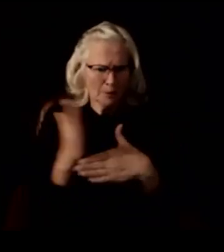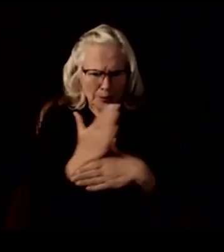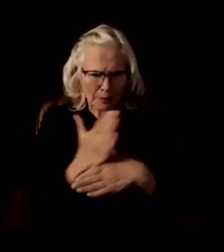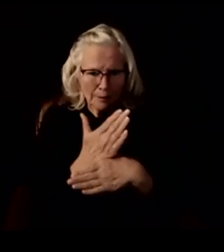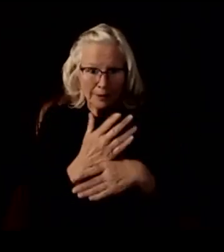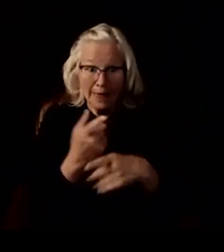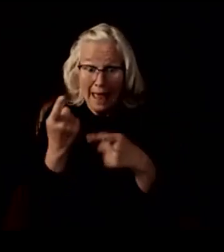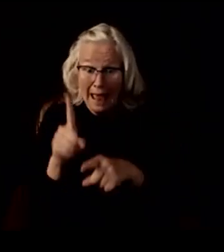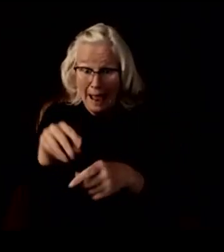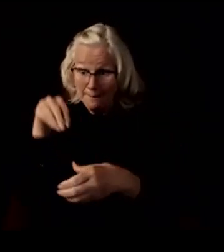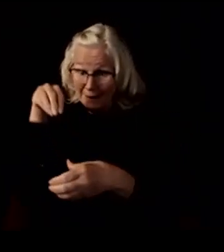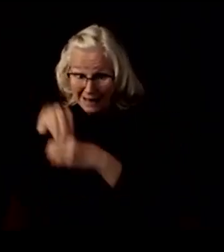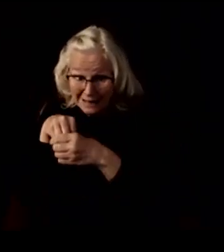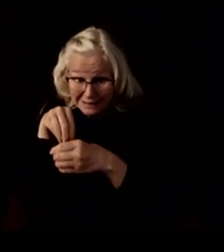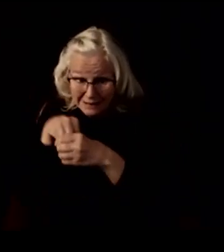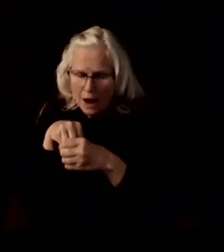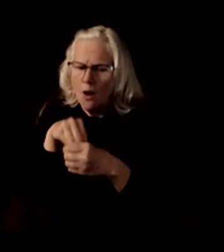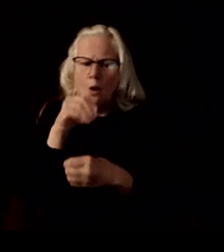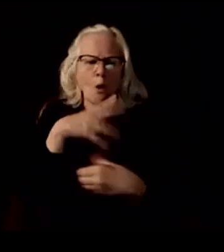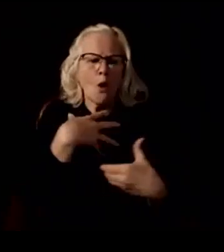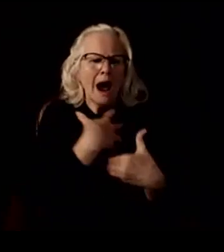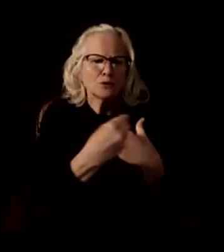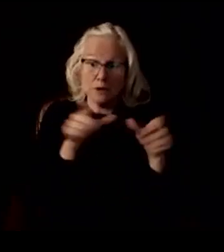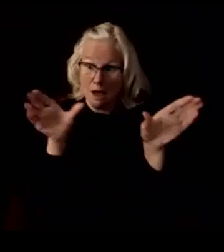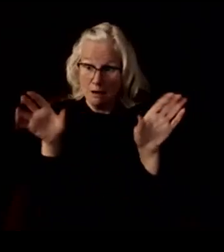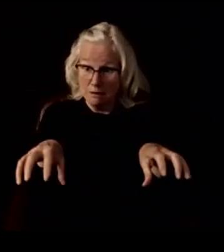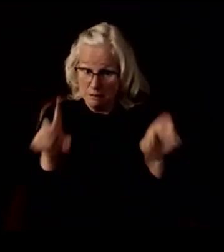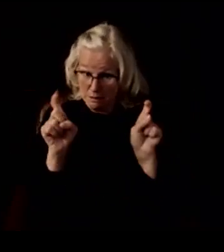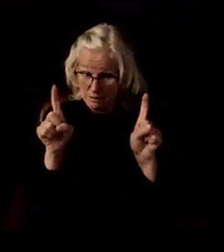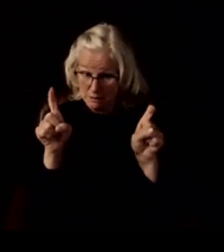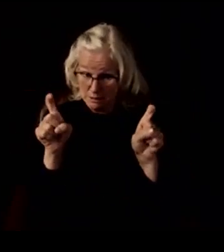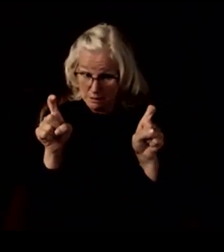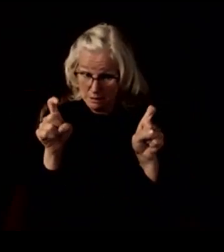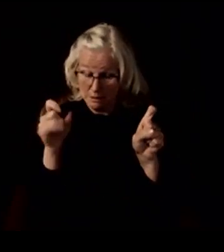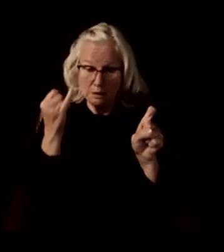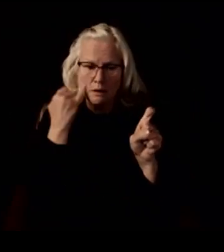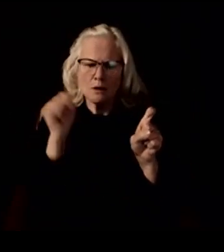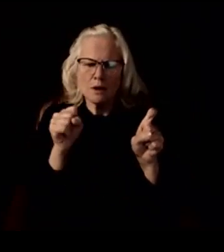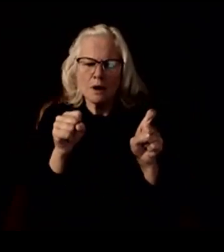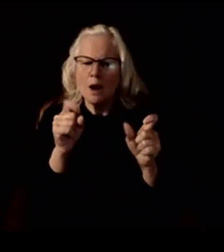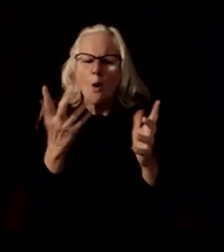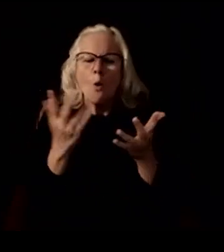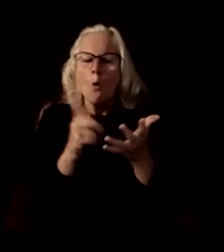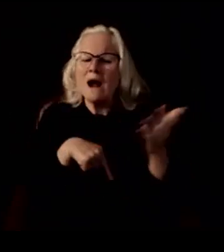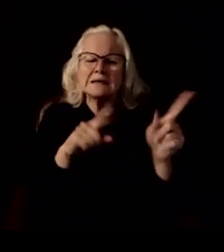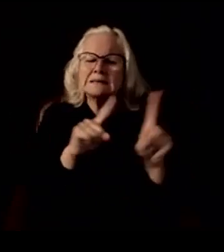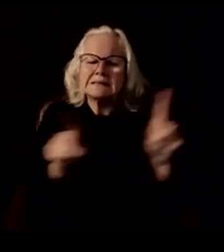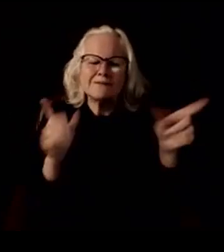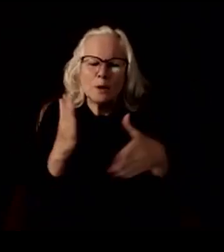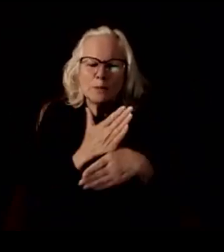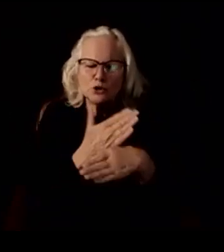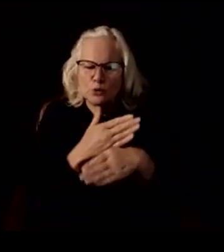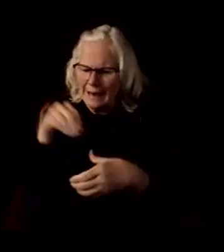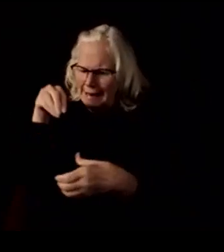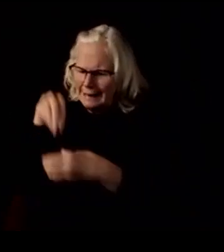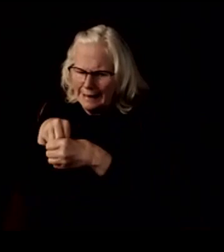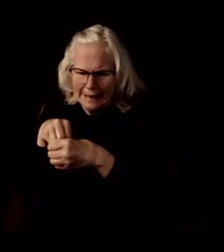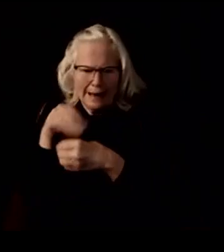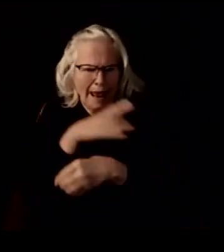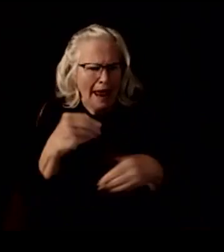so, what was the difference in the number of cases between events held indoors versus those held outside?